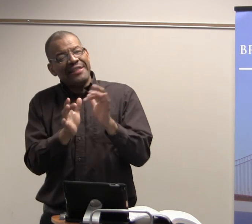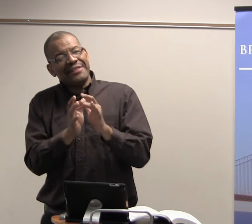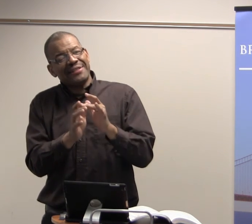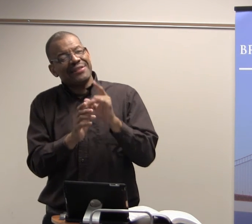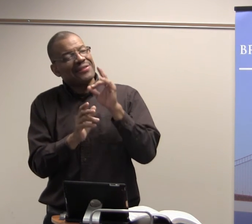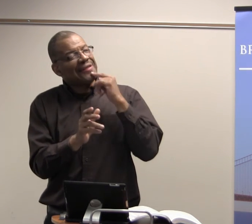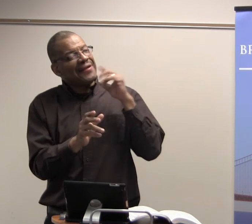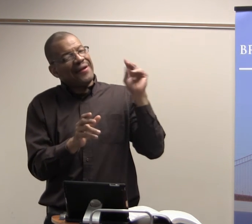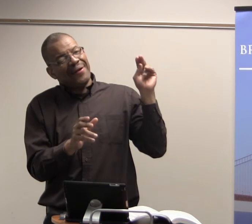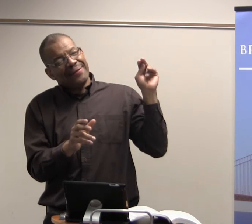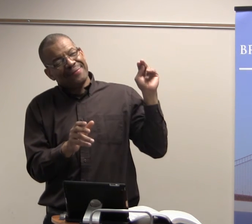Jesus said no.